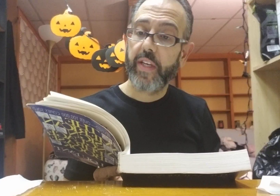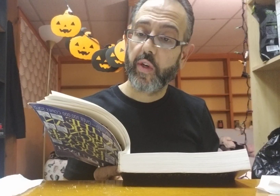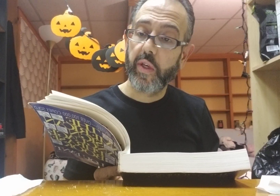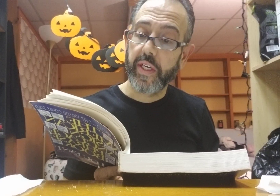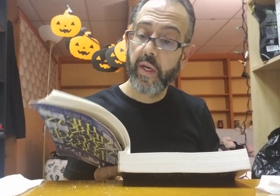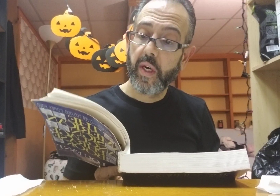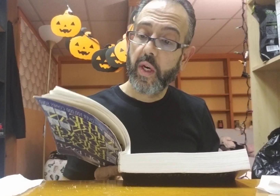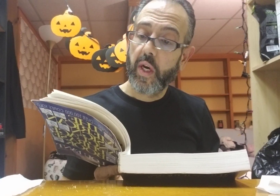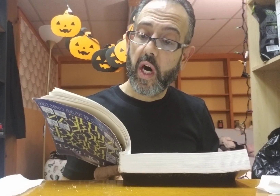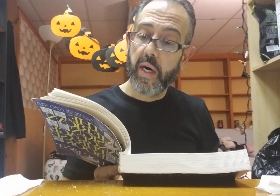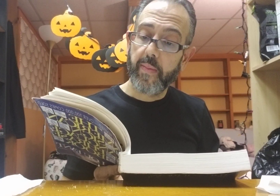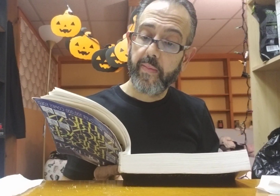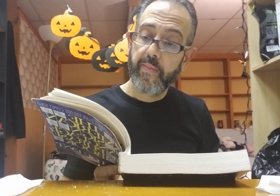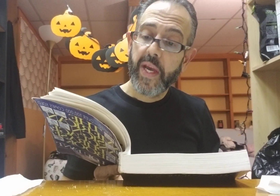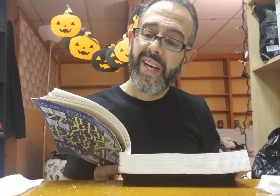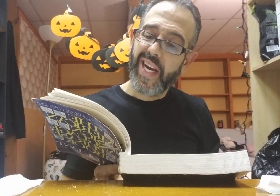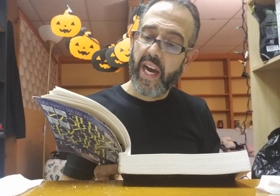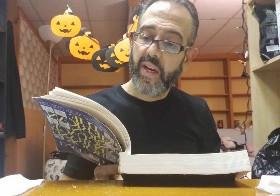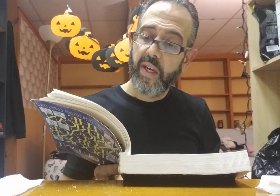basically, yeah.